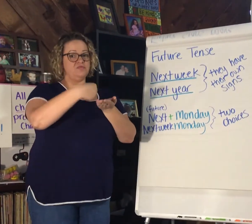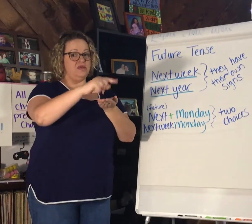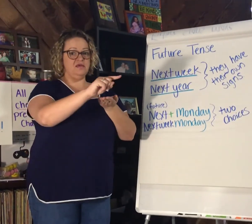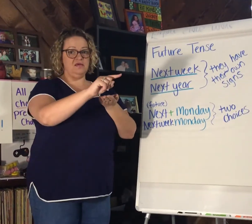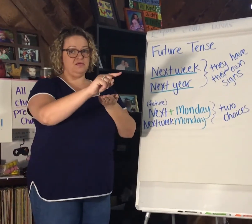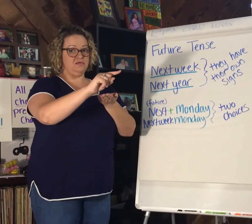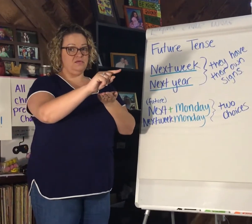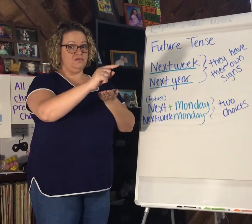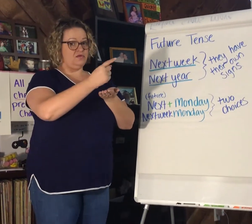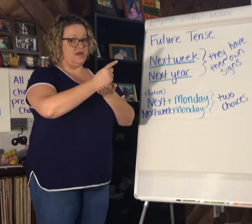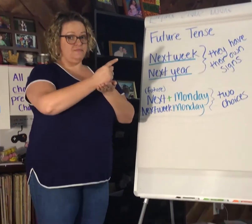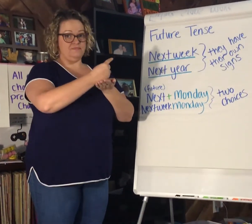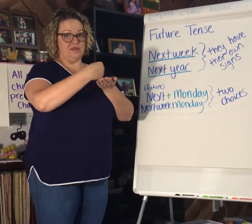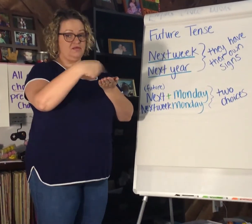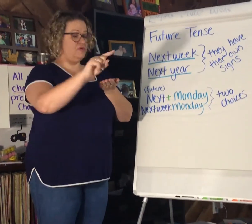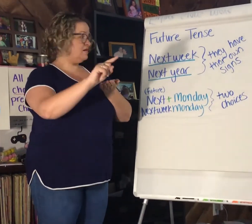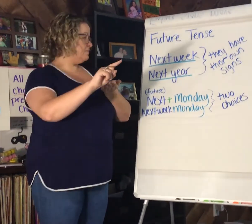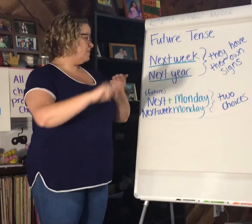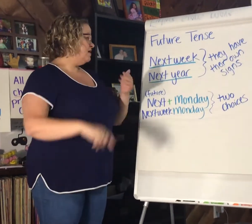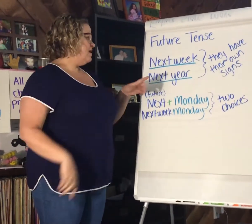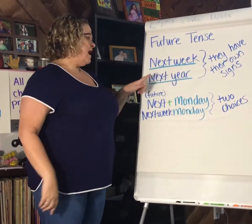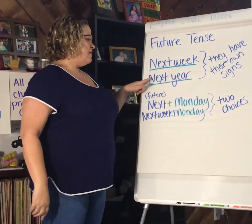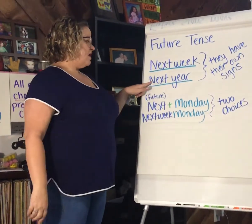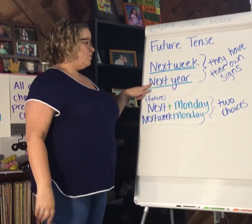week. Okay, next week. And